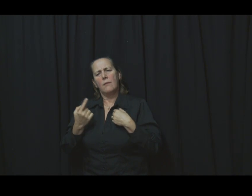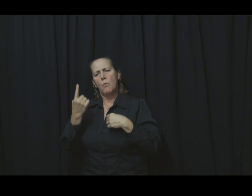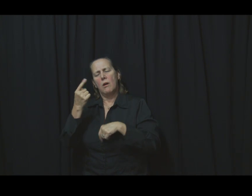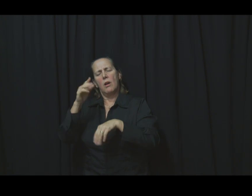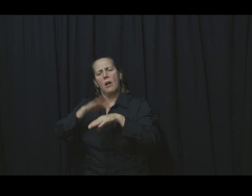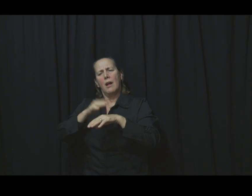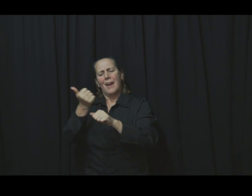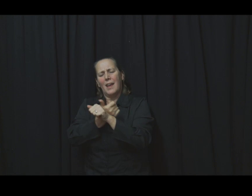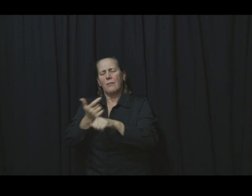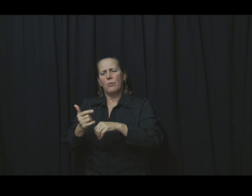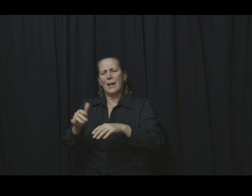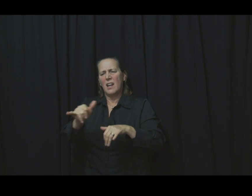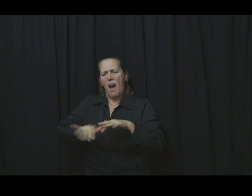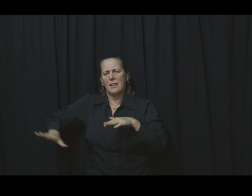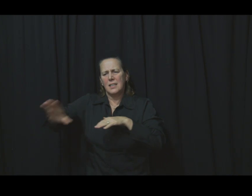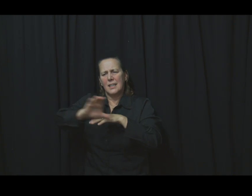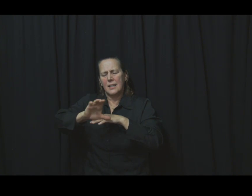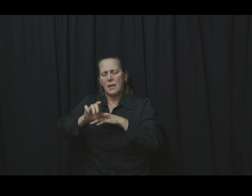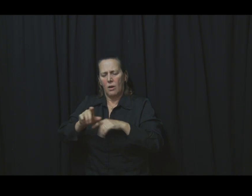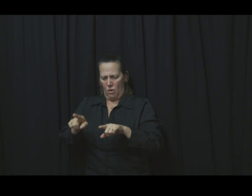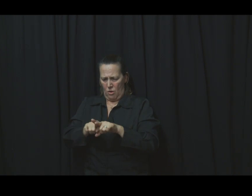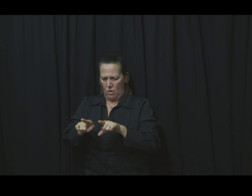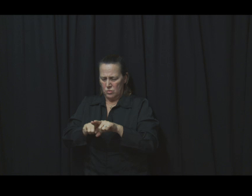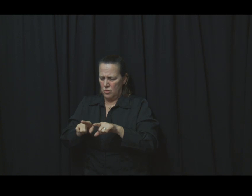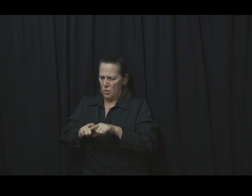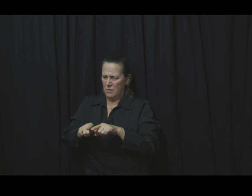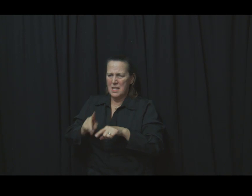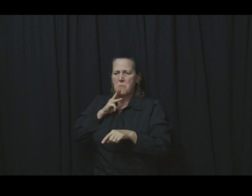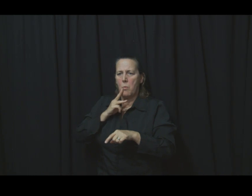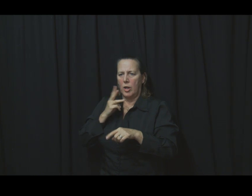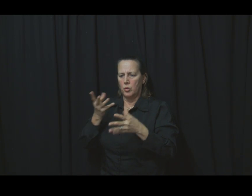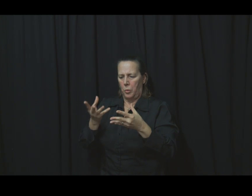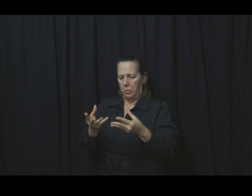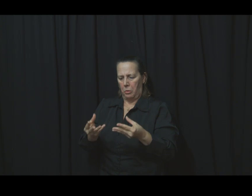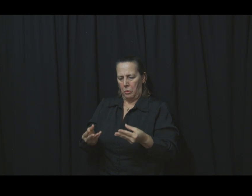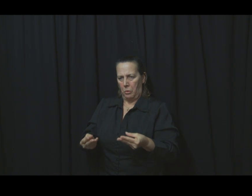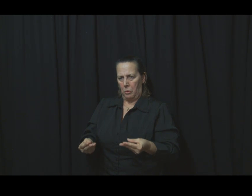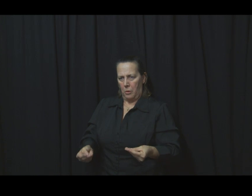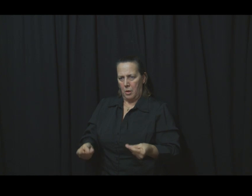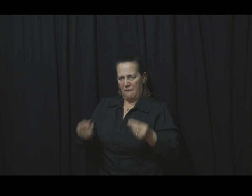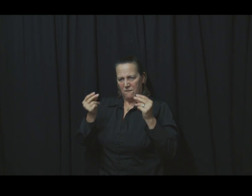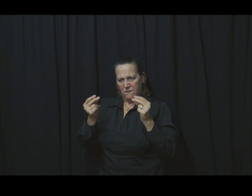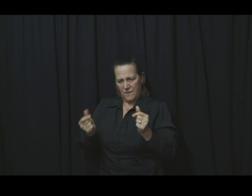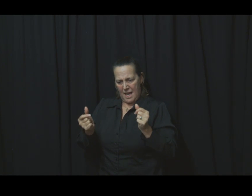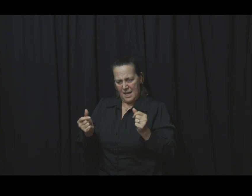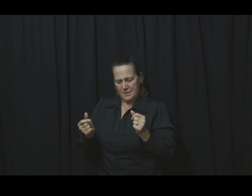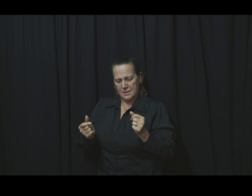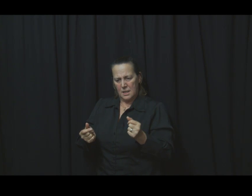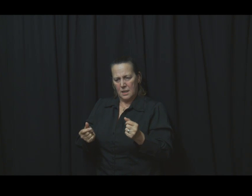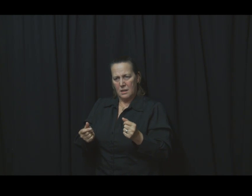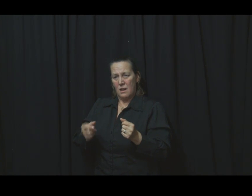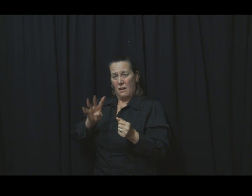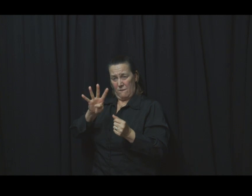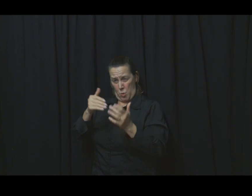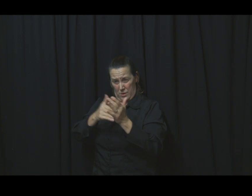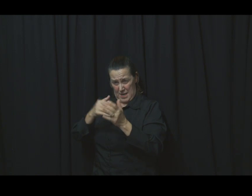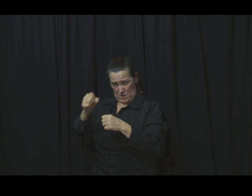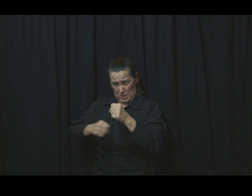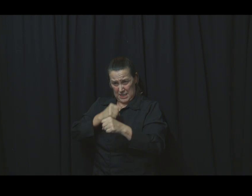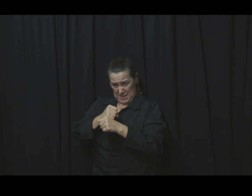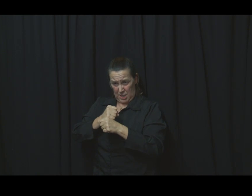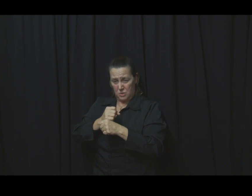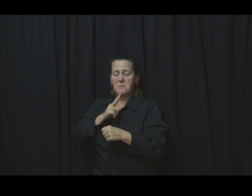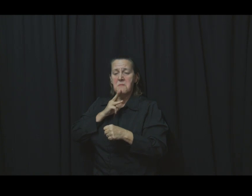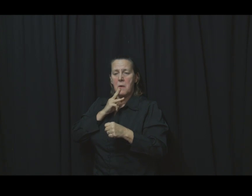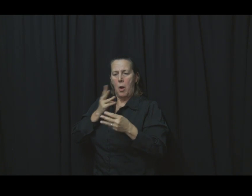Grand Canyons everywhere if this water drained away in this extraordinary short amount of time, 4,000 years?